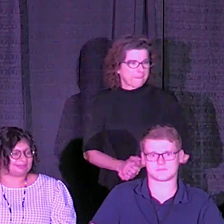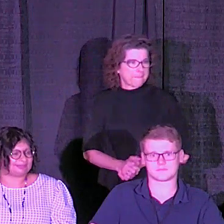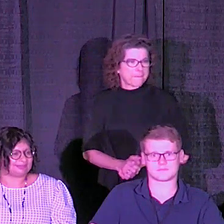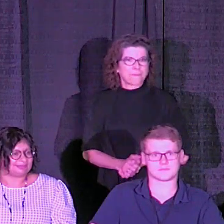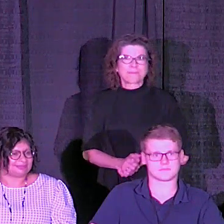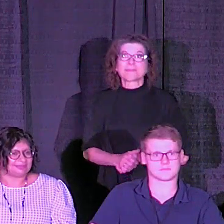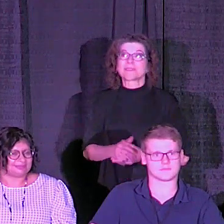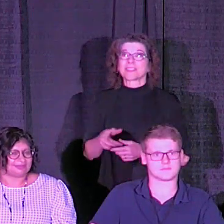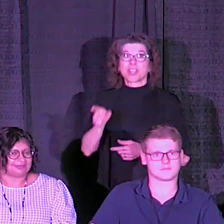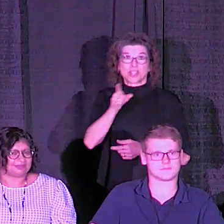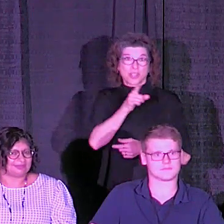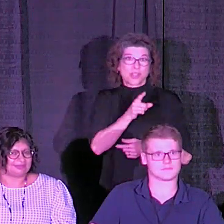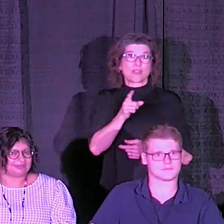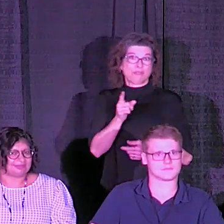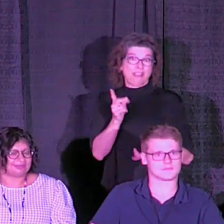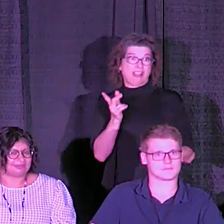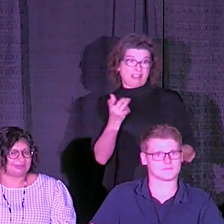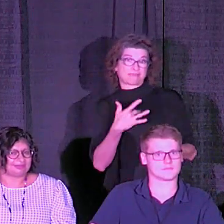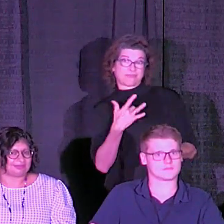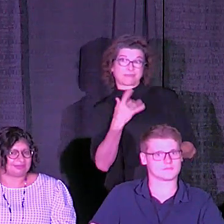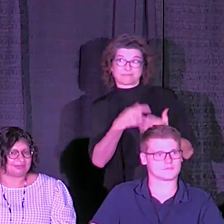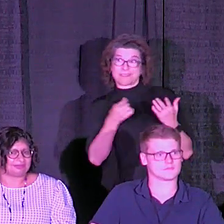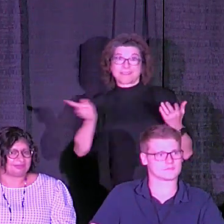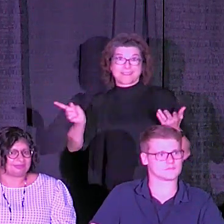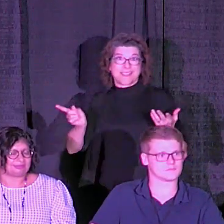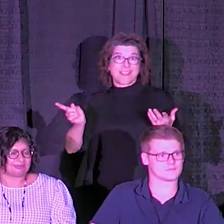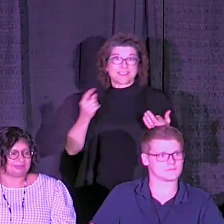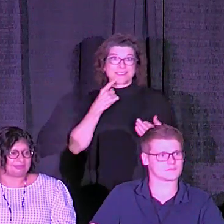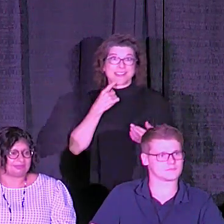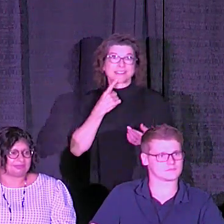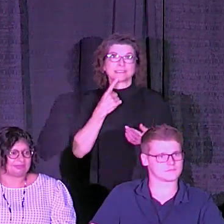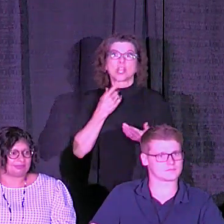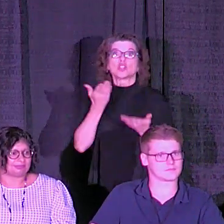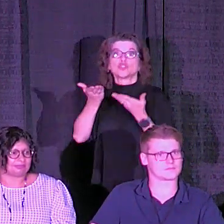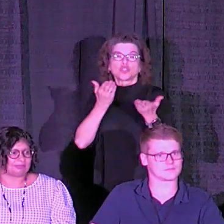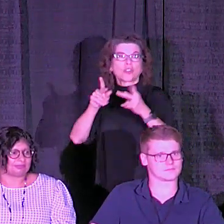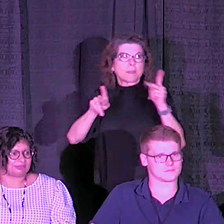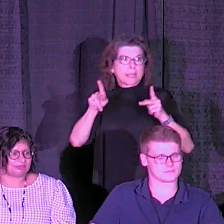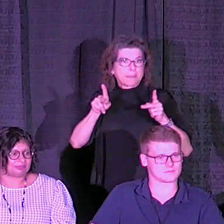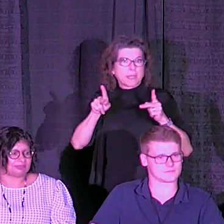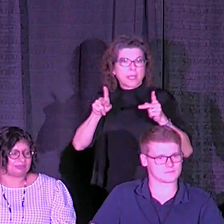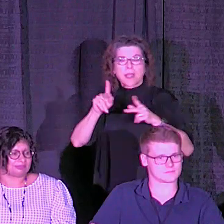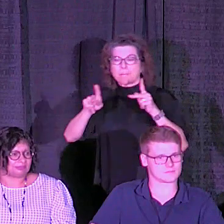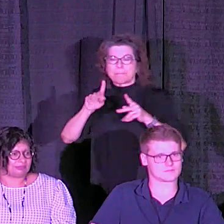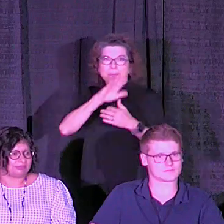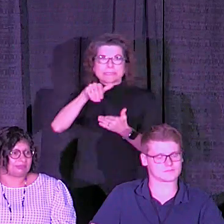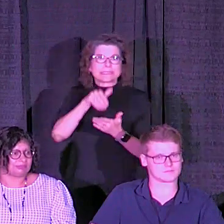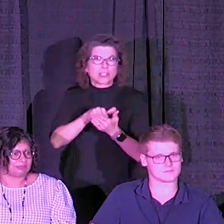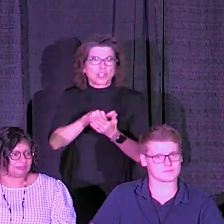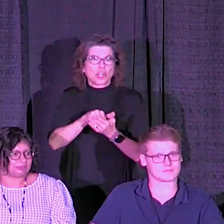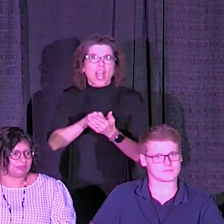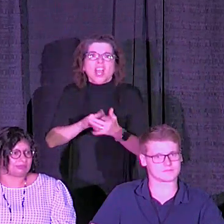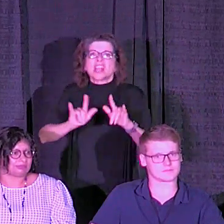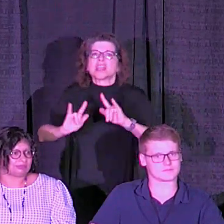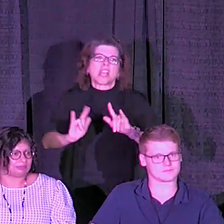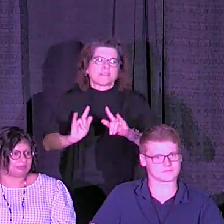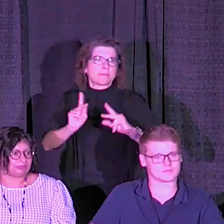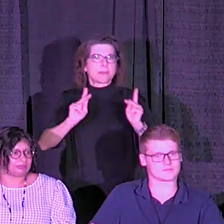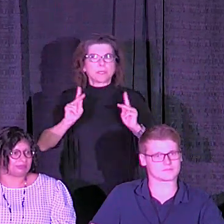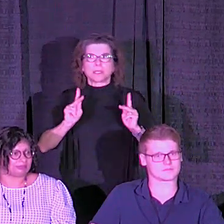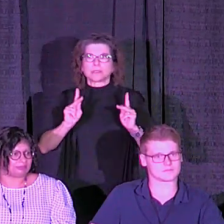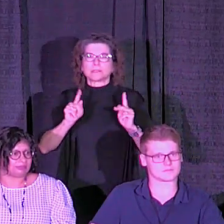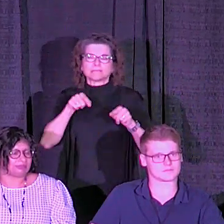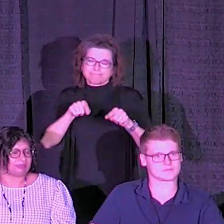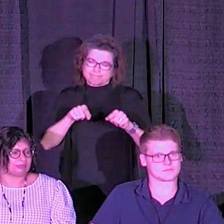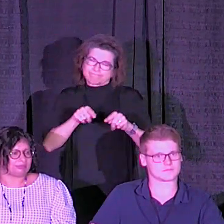Y'all are picking up what they are putting down. Let's serve people, let's be people-centric, let's love on folks, let's keep people at the forefront.